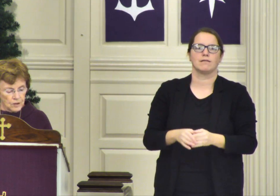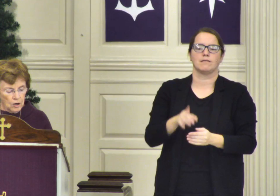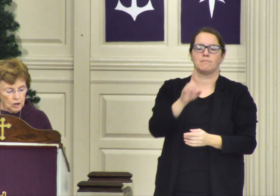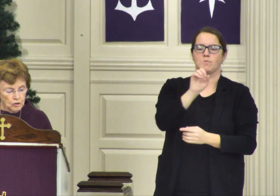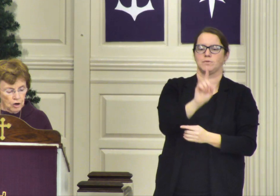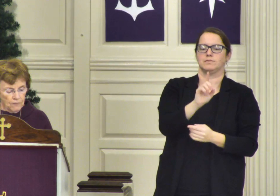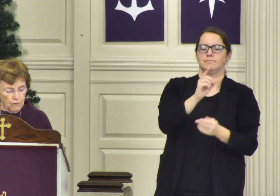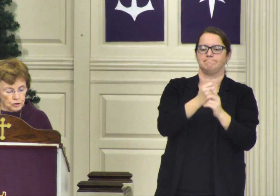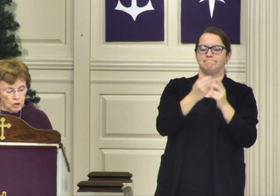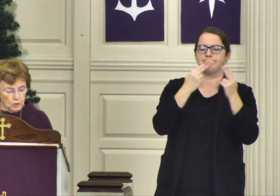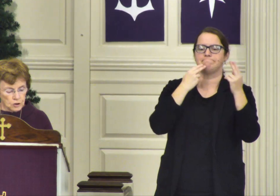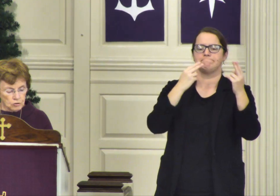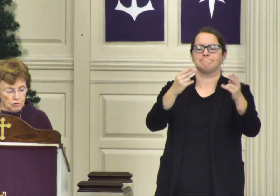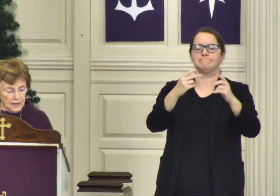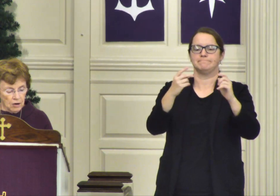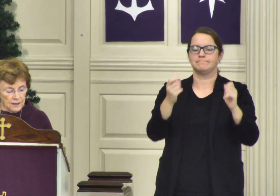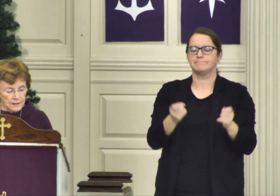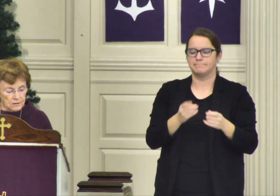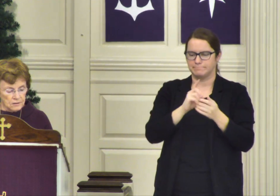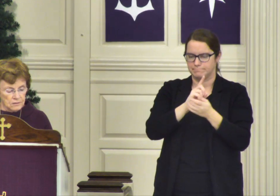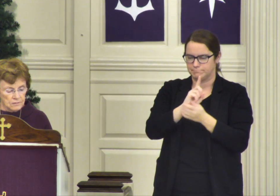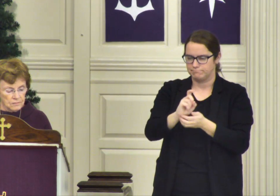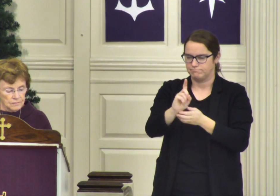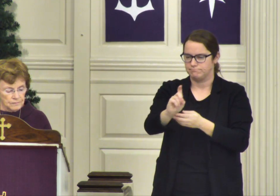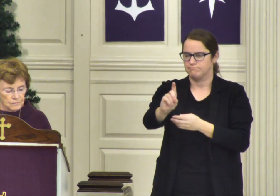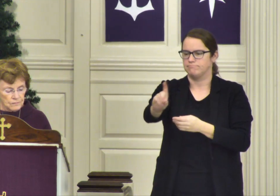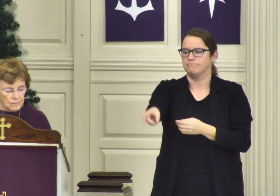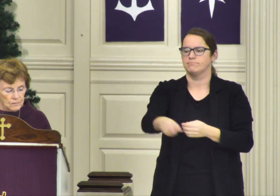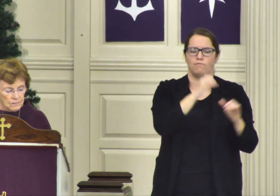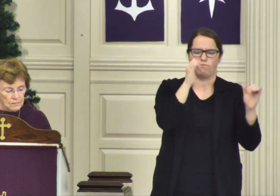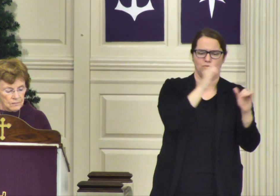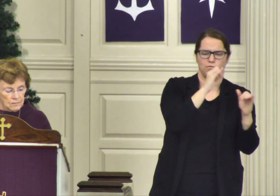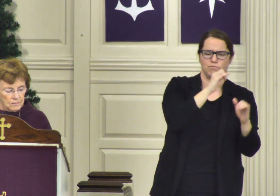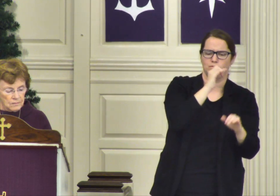nor fools go astray on it.